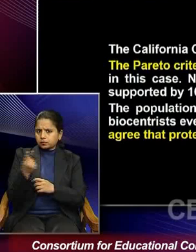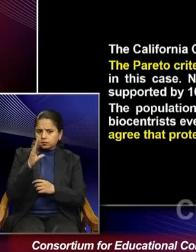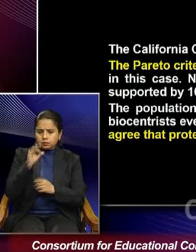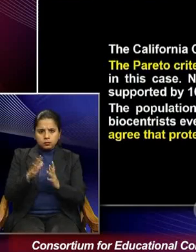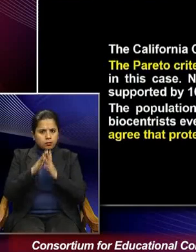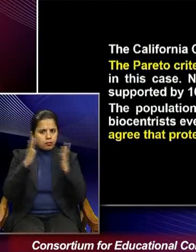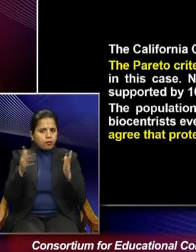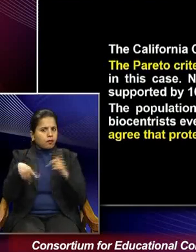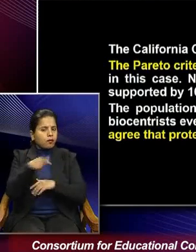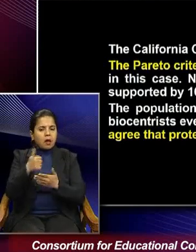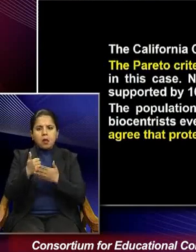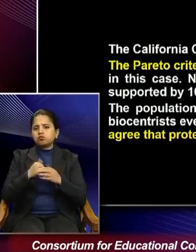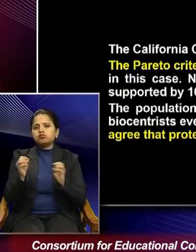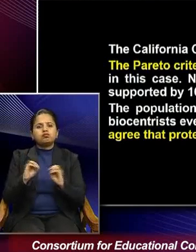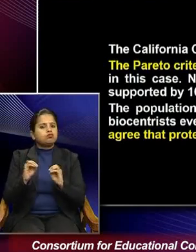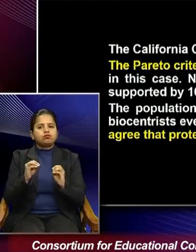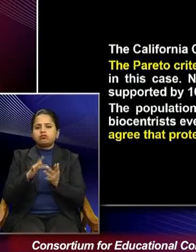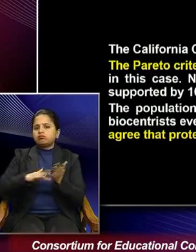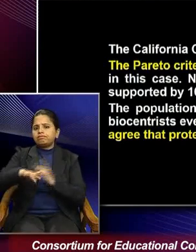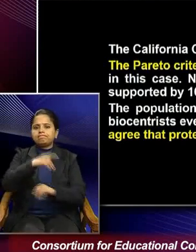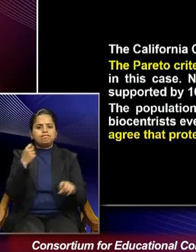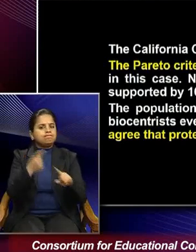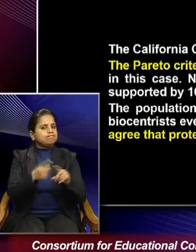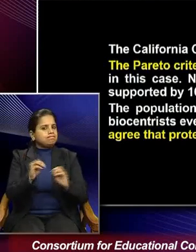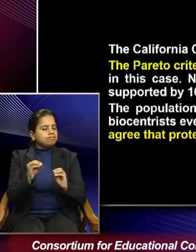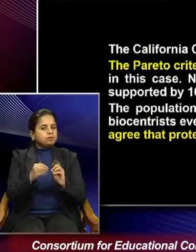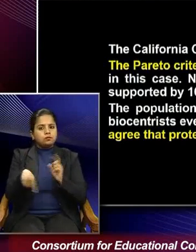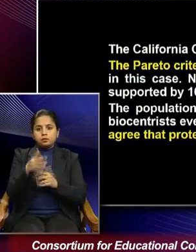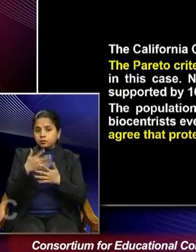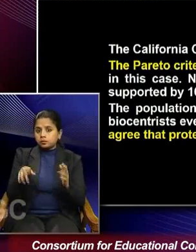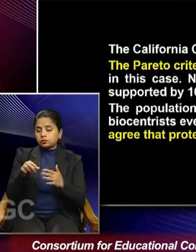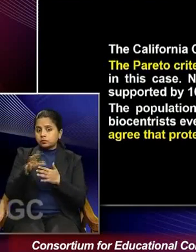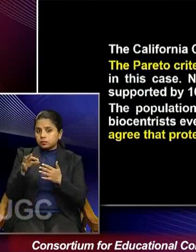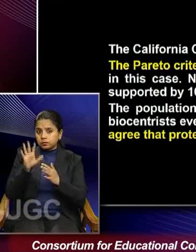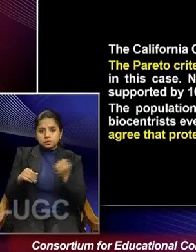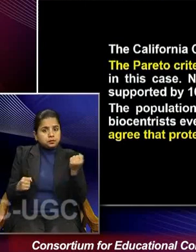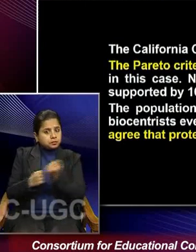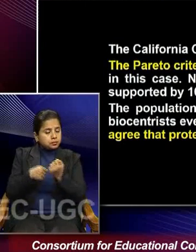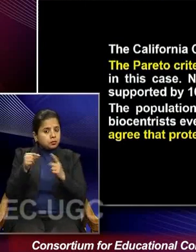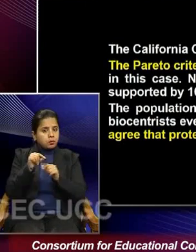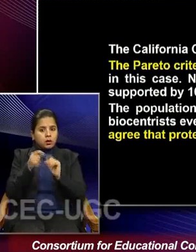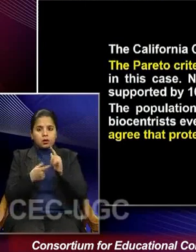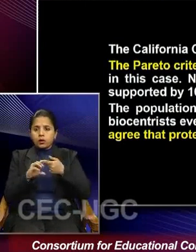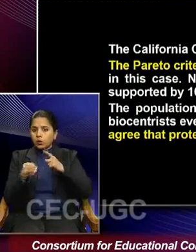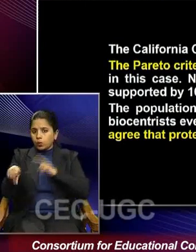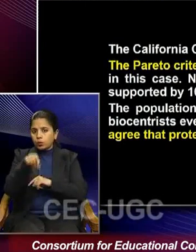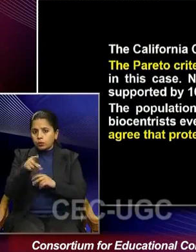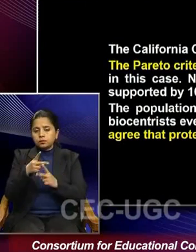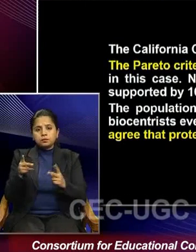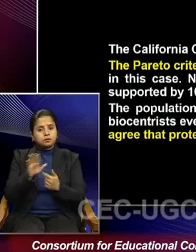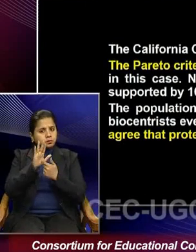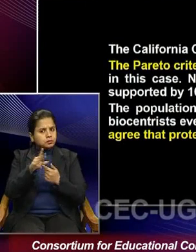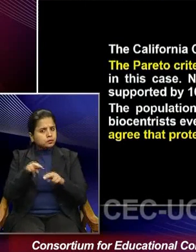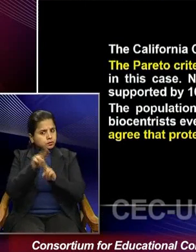much help in this particular case. Neither of the option is supported by Pareto. For the Pareto Criterion to be